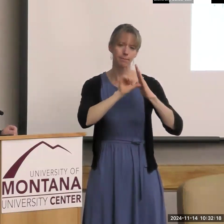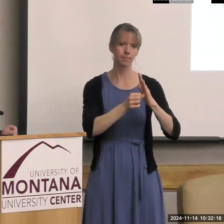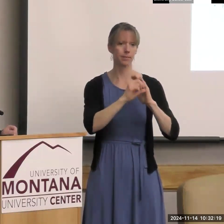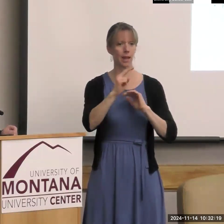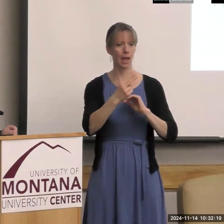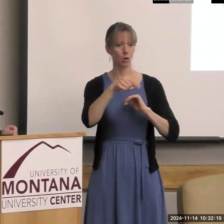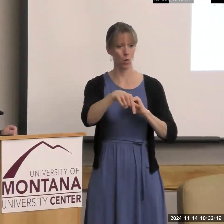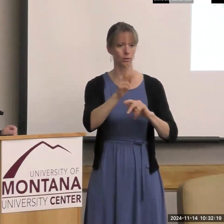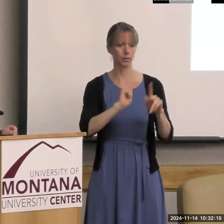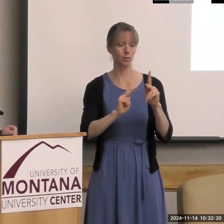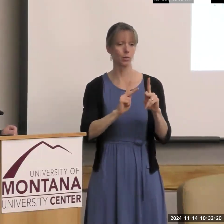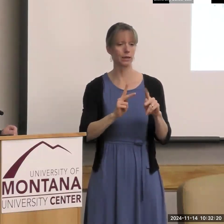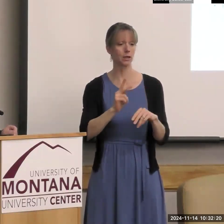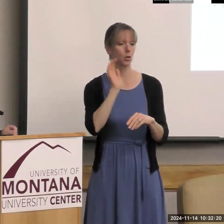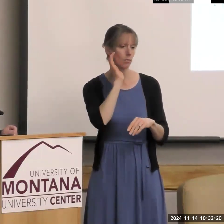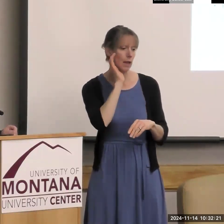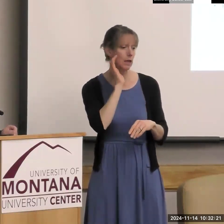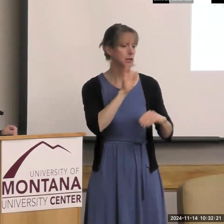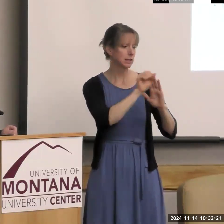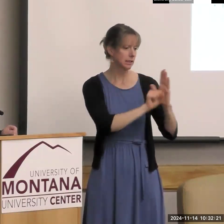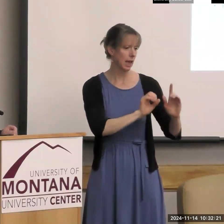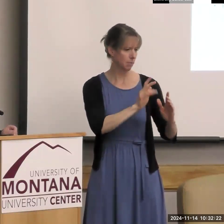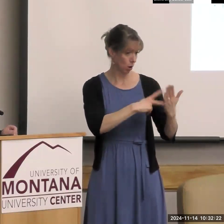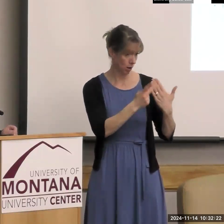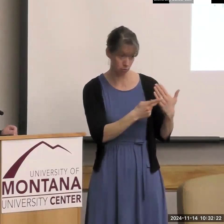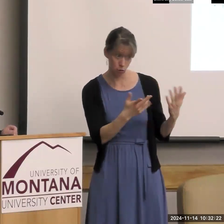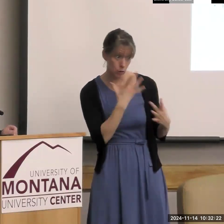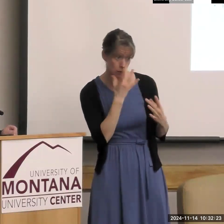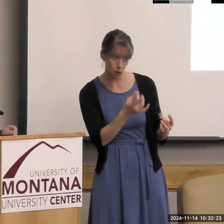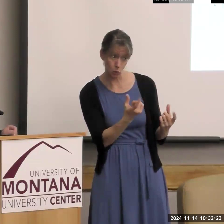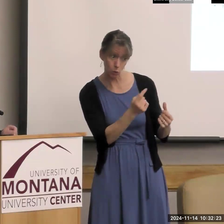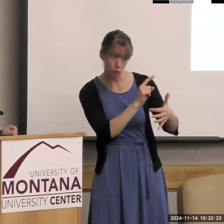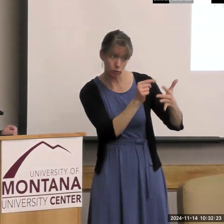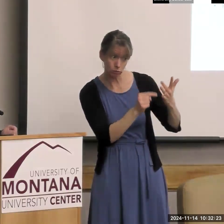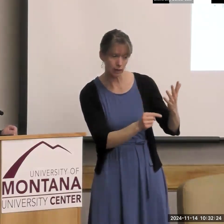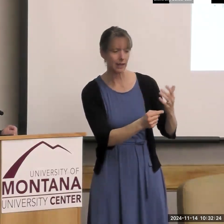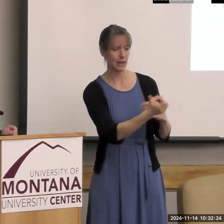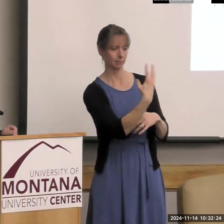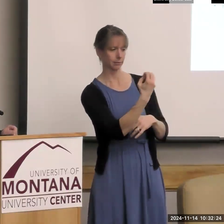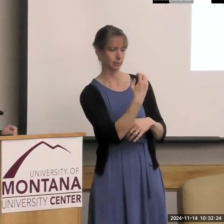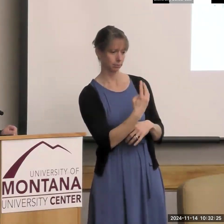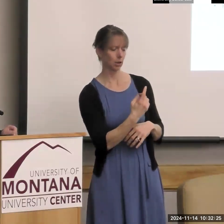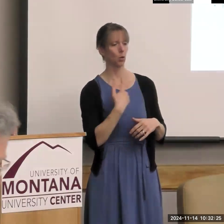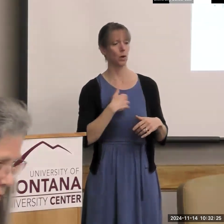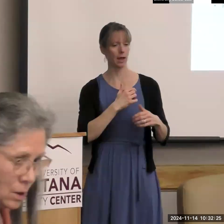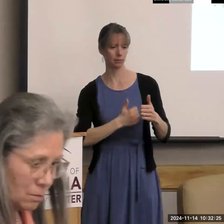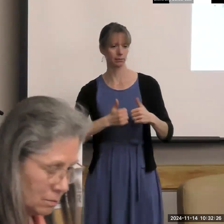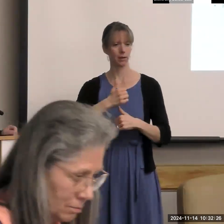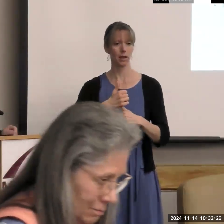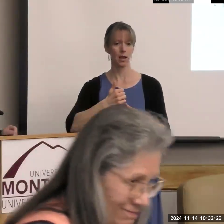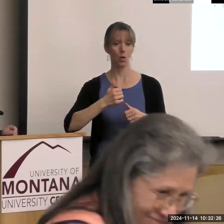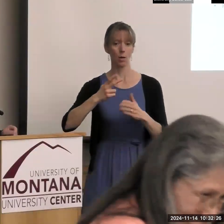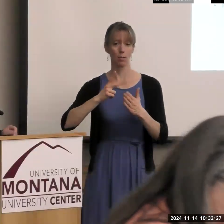folks, we need to listen to the state programs in terms of what it is that they're interested in doing. When we have programs that come out of